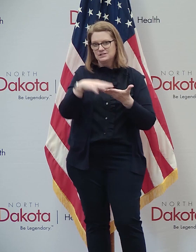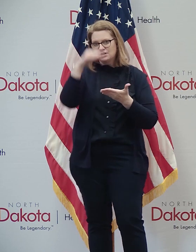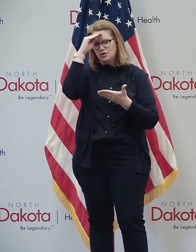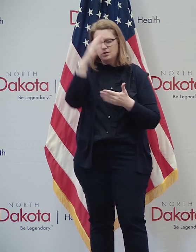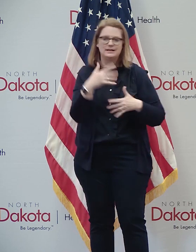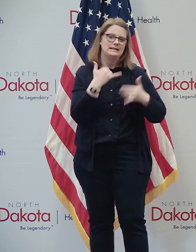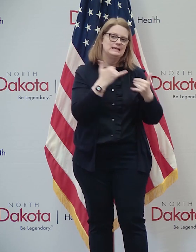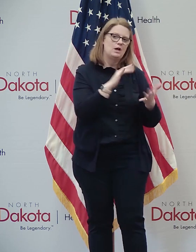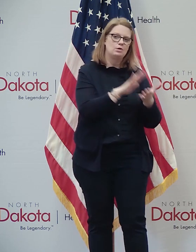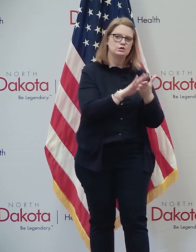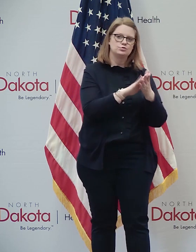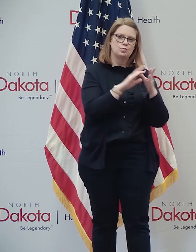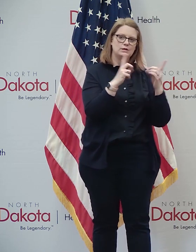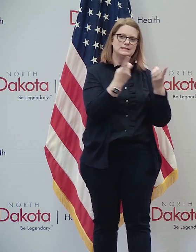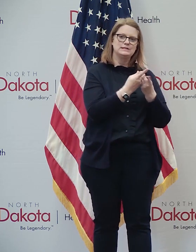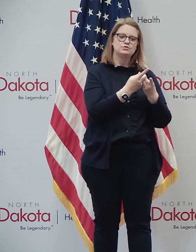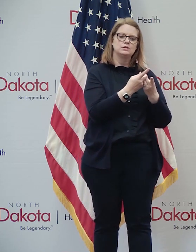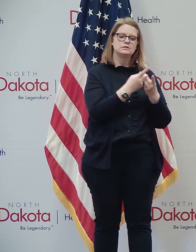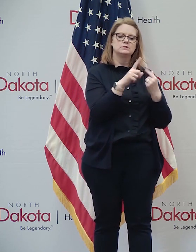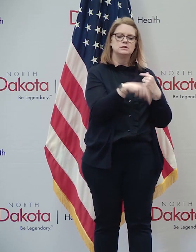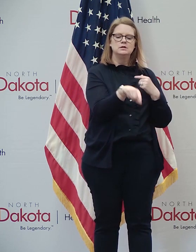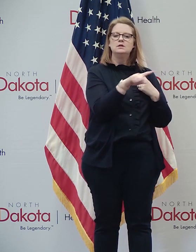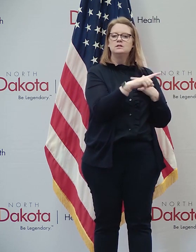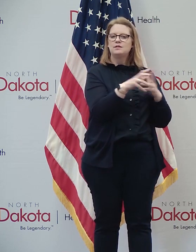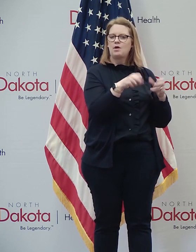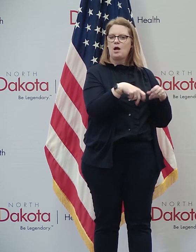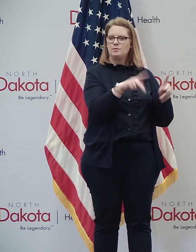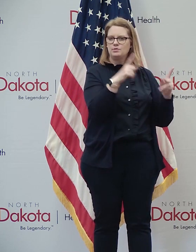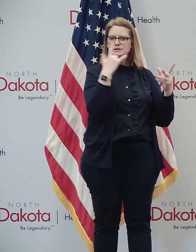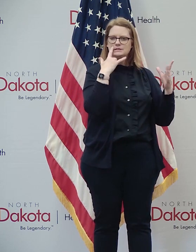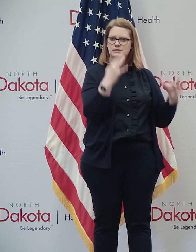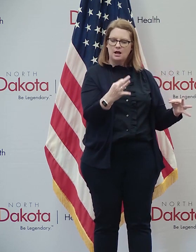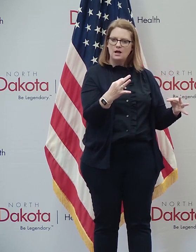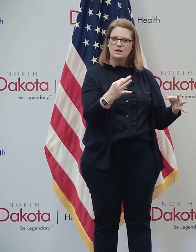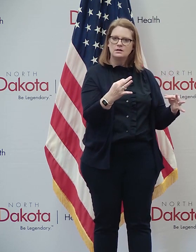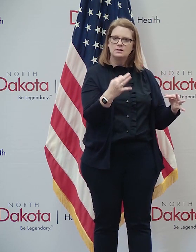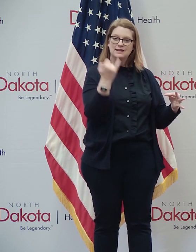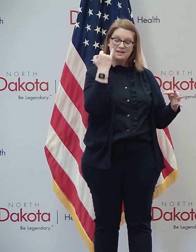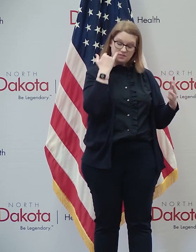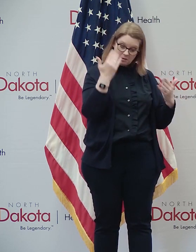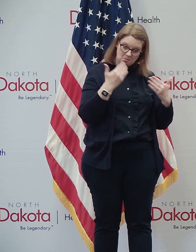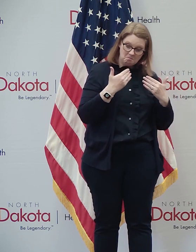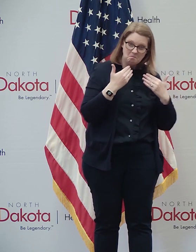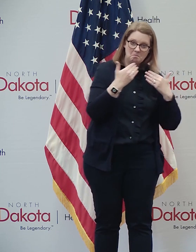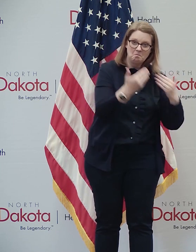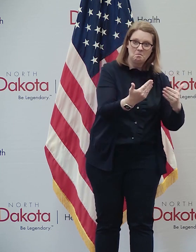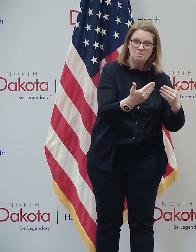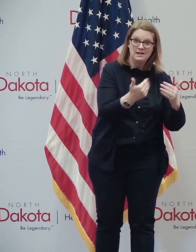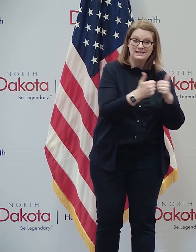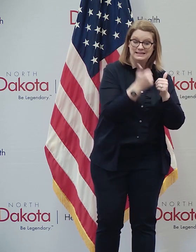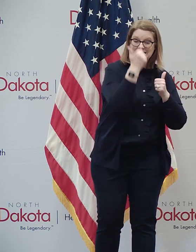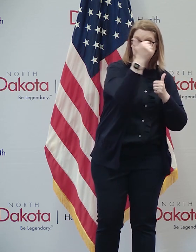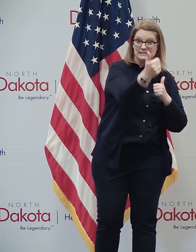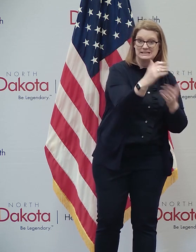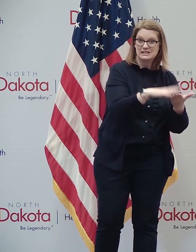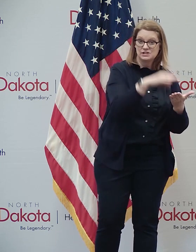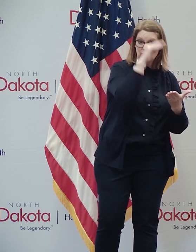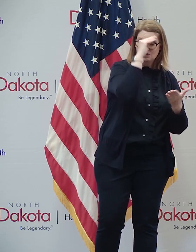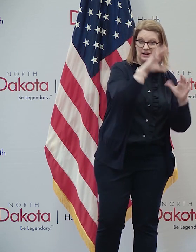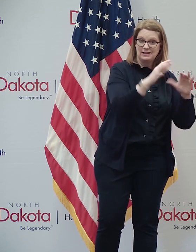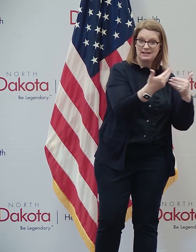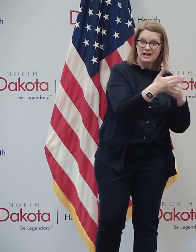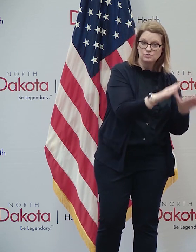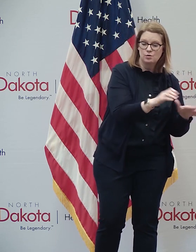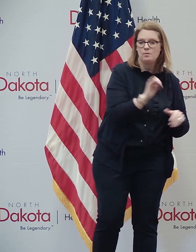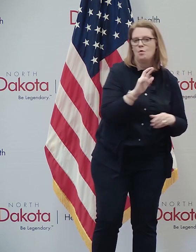about 25% of our sites do have driver's ed. Up until this point, we were offering the classroom portion of driver's